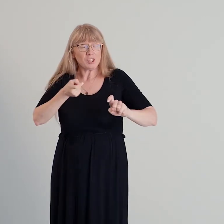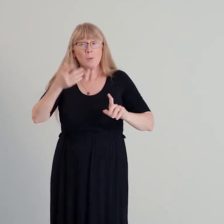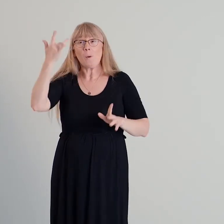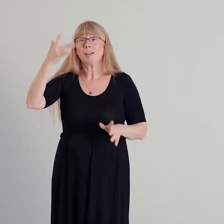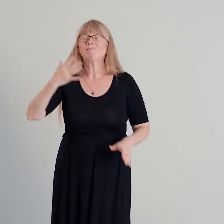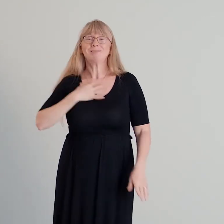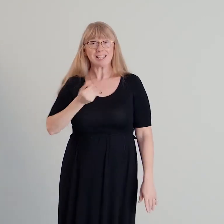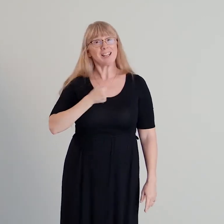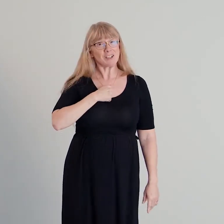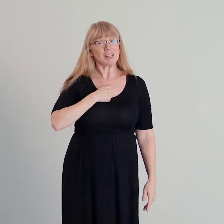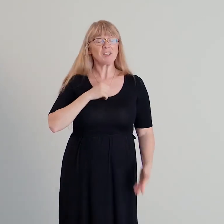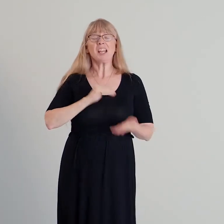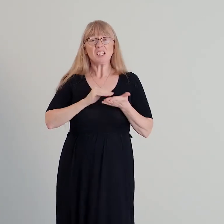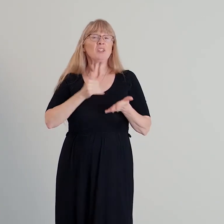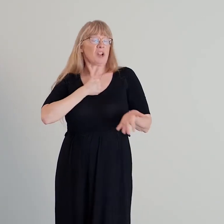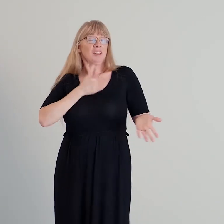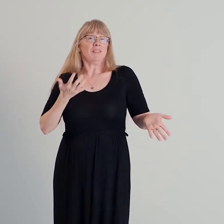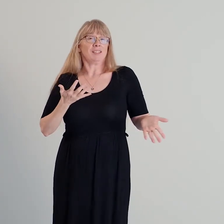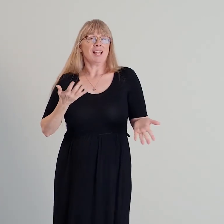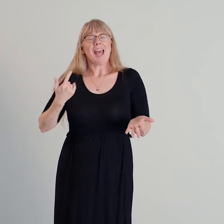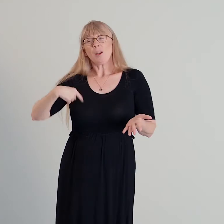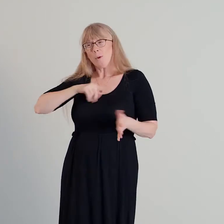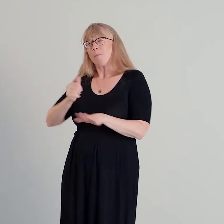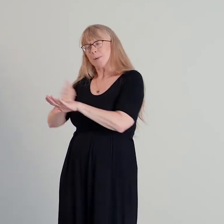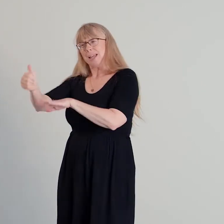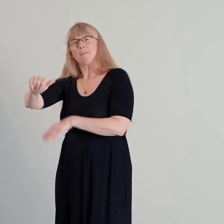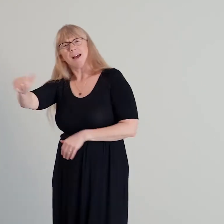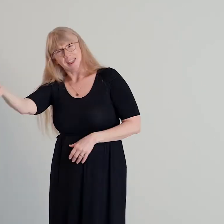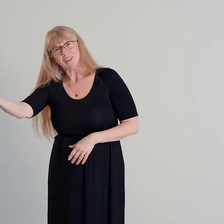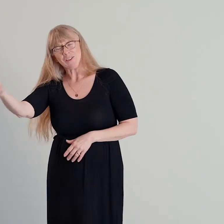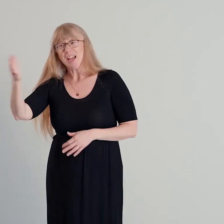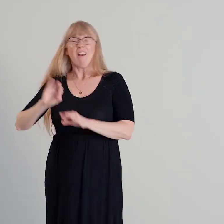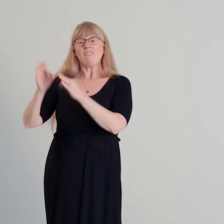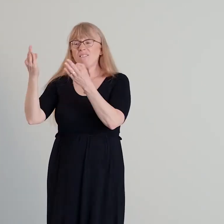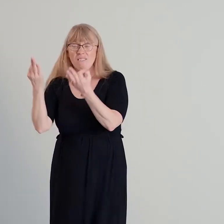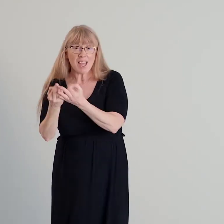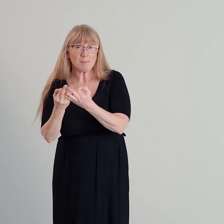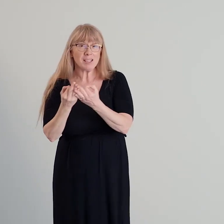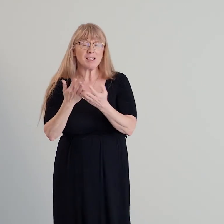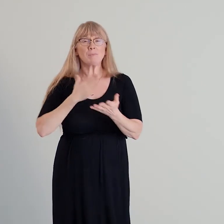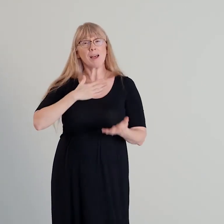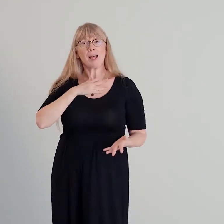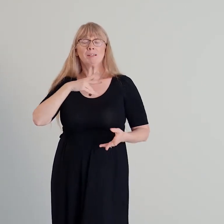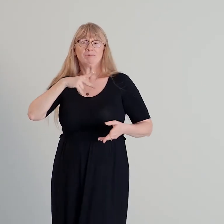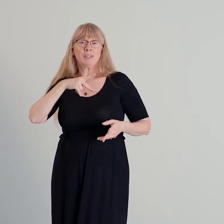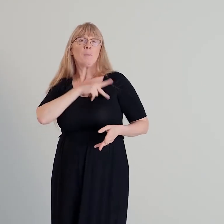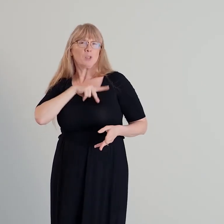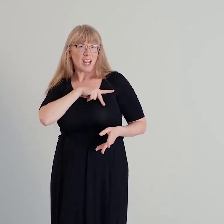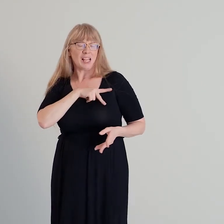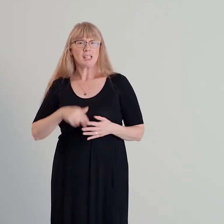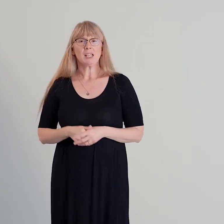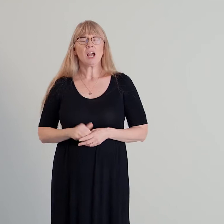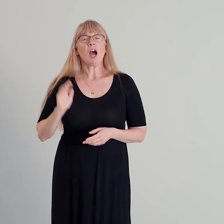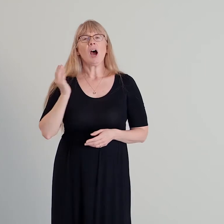are and we make excuses. As well as we've blamed other people, who we are, our family, this is my personality.